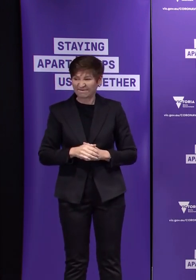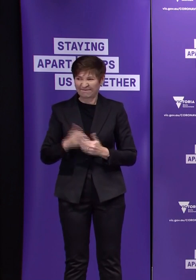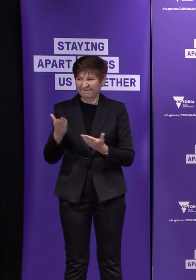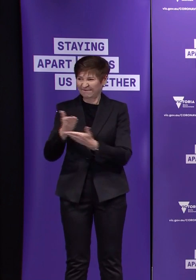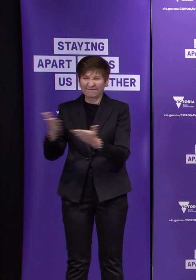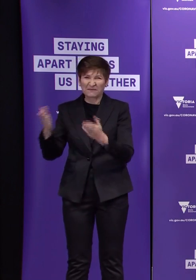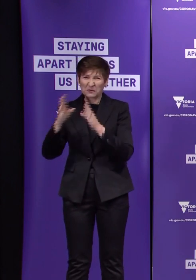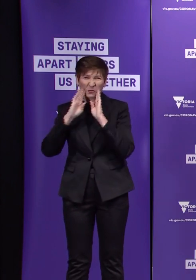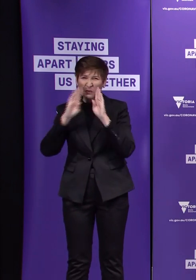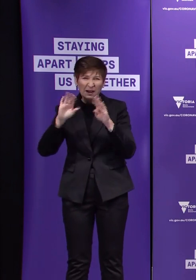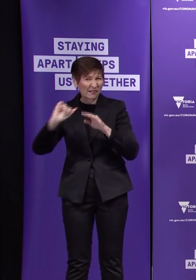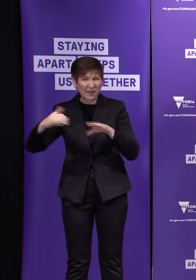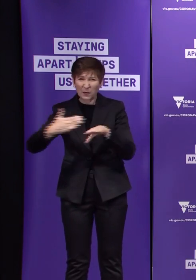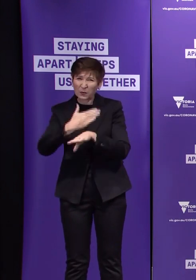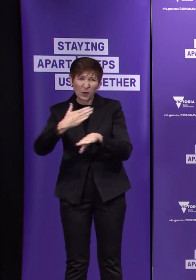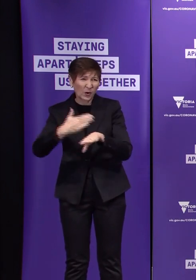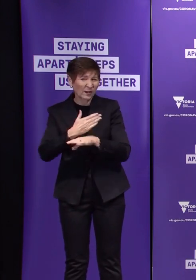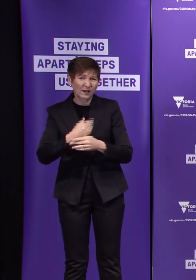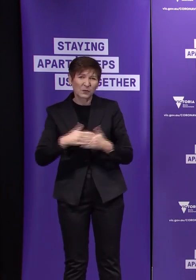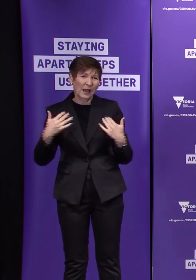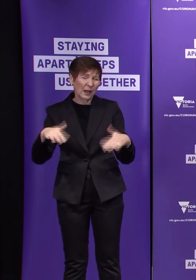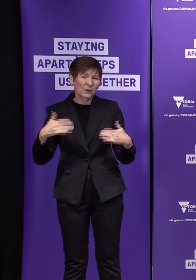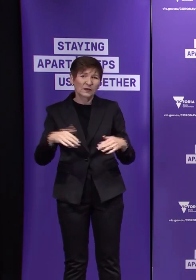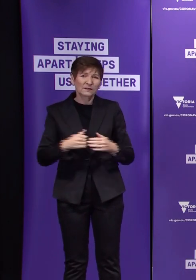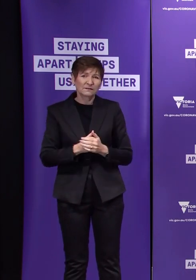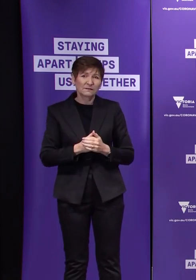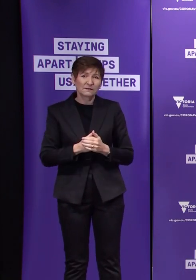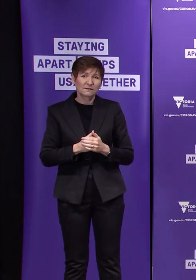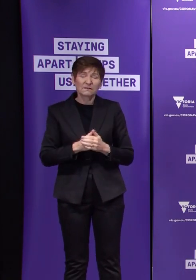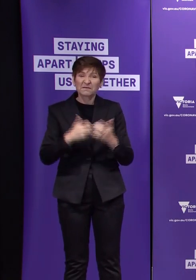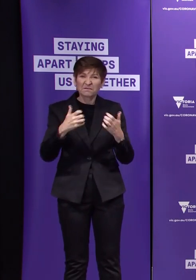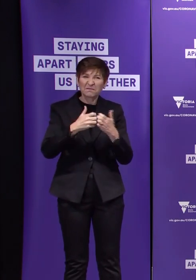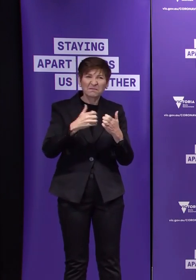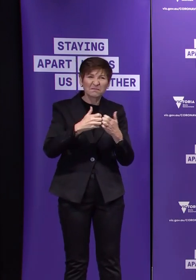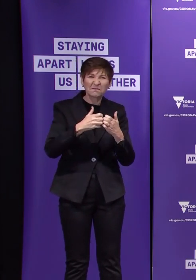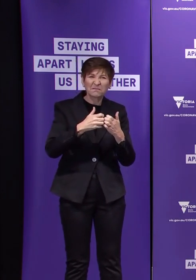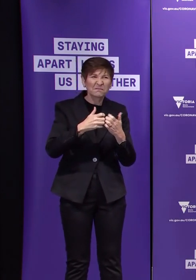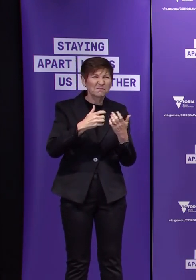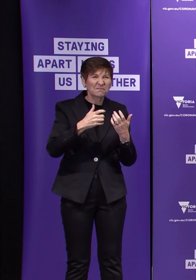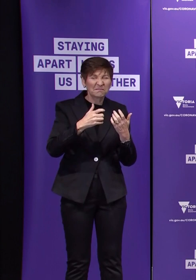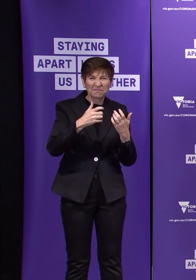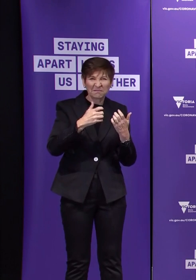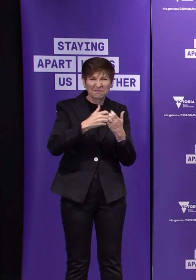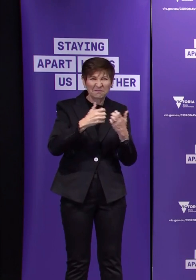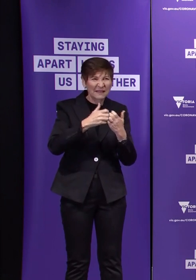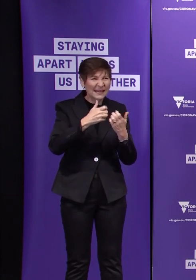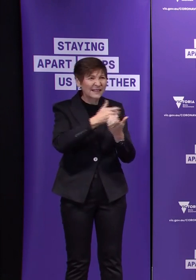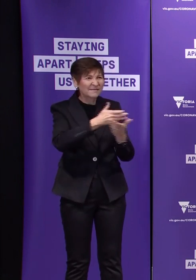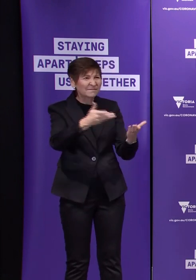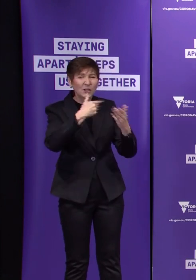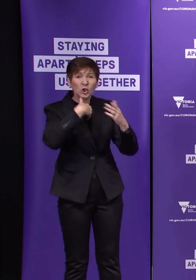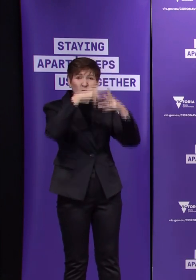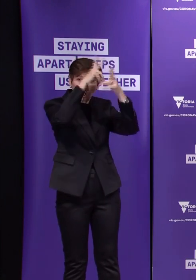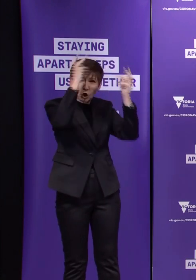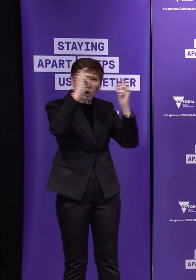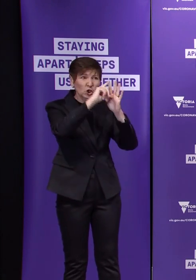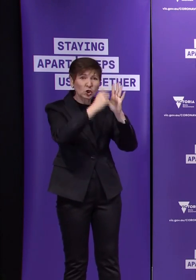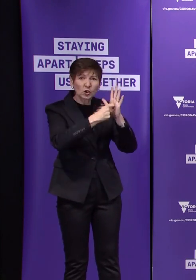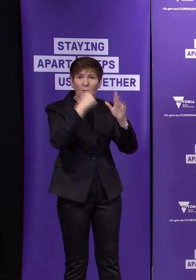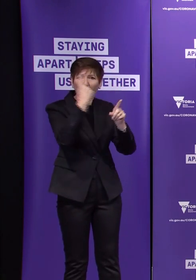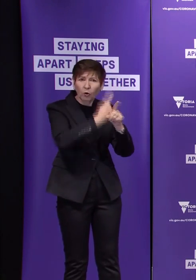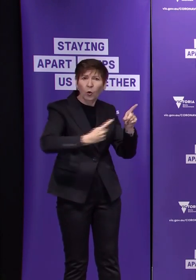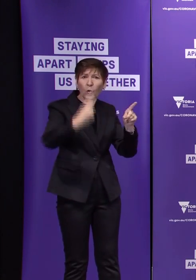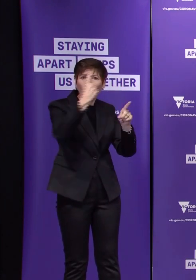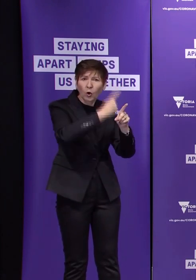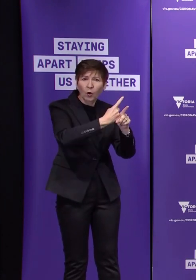work. And we often talk about nurses and doctors, and we should never forget though, and they wouldn't have a problem with me saying, we should never forget